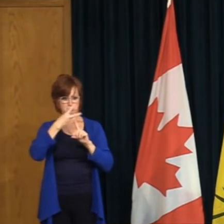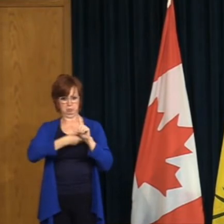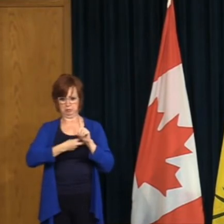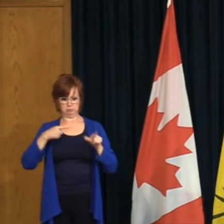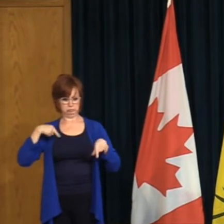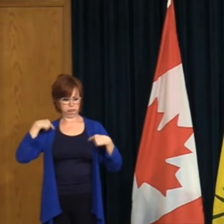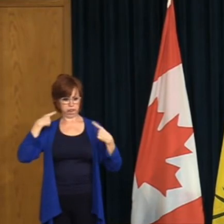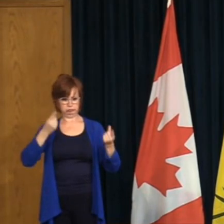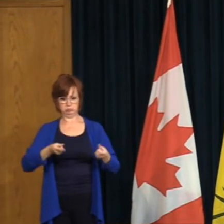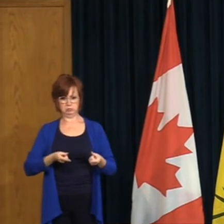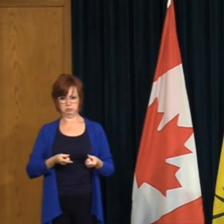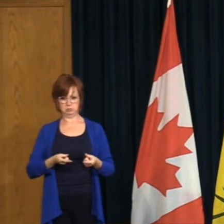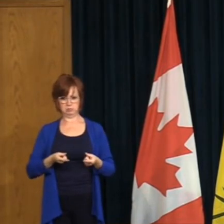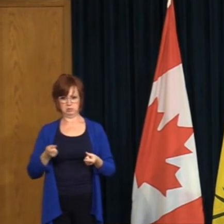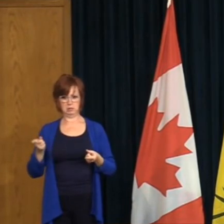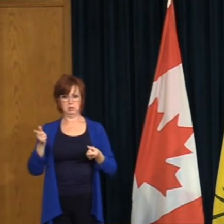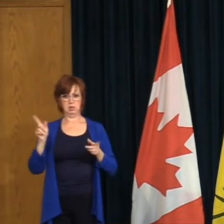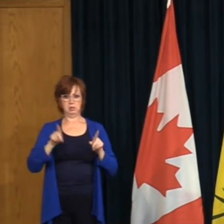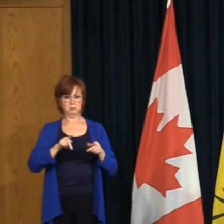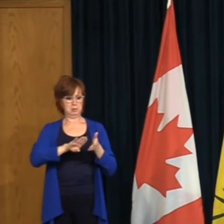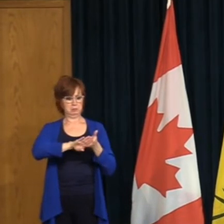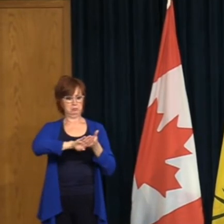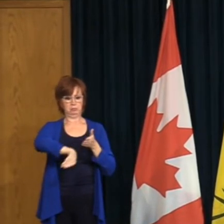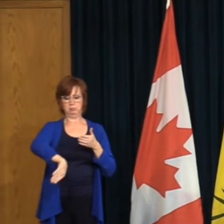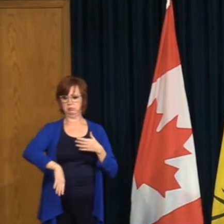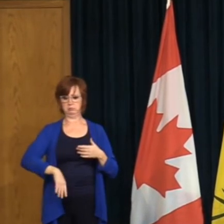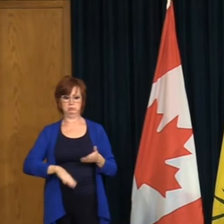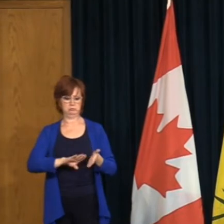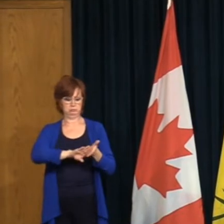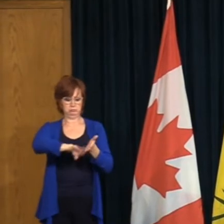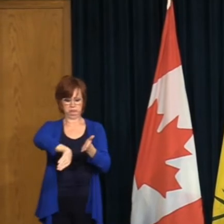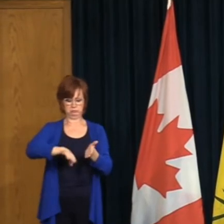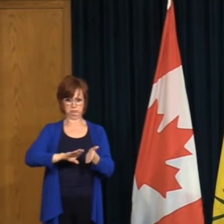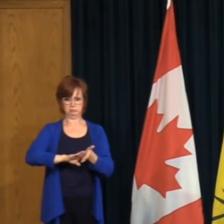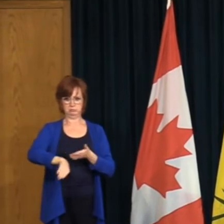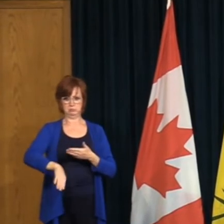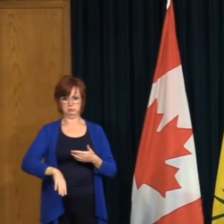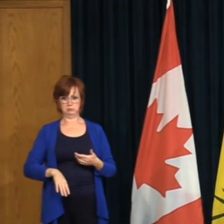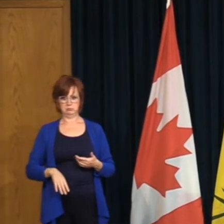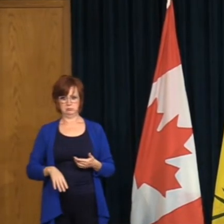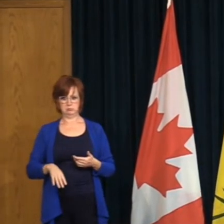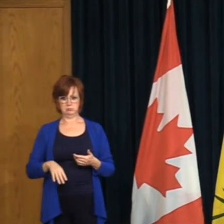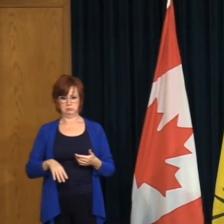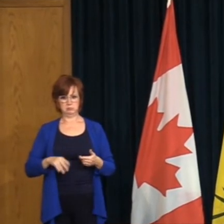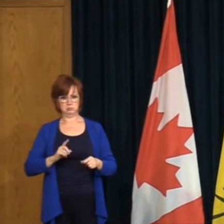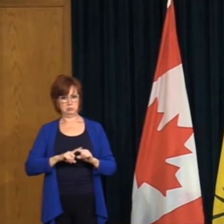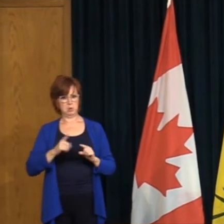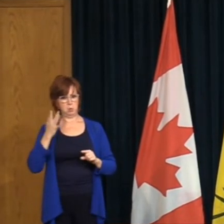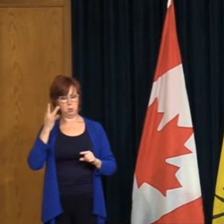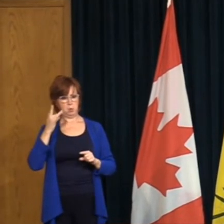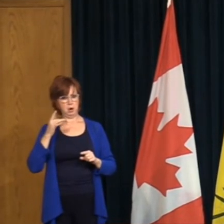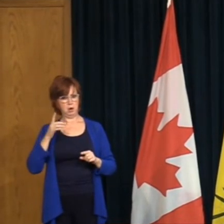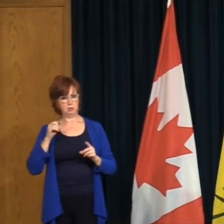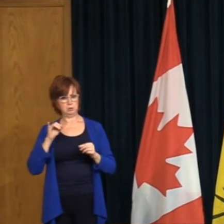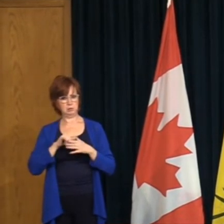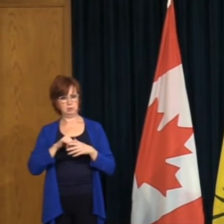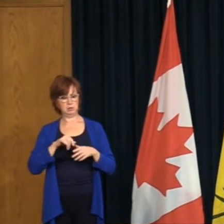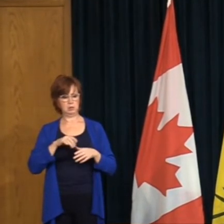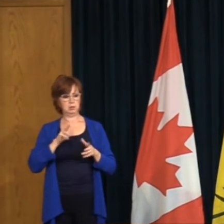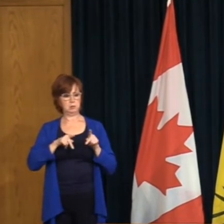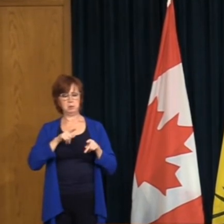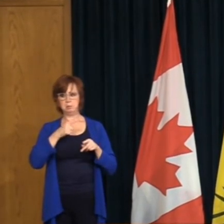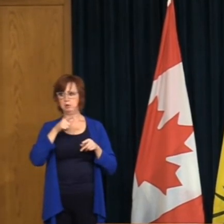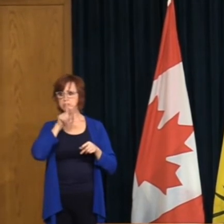wrong message that, you know, as long as you get away with it, you don't get fines, but if someone tattles on you beforehand, you could have police enforcing things?